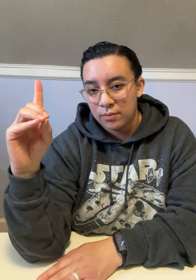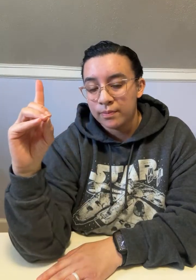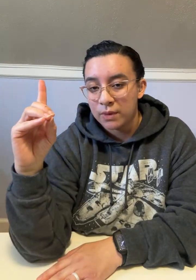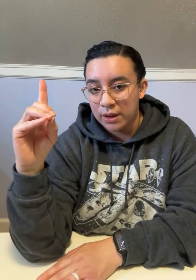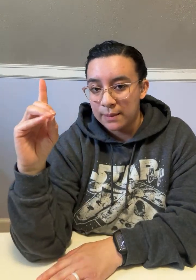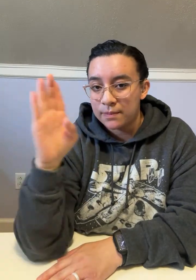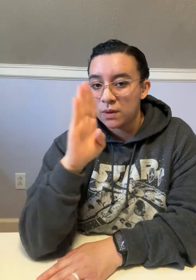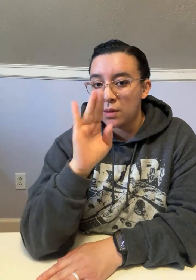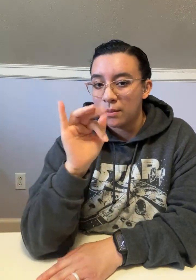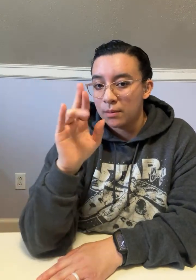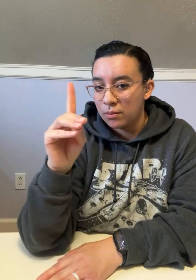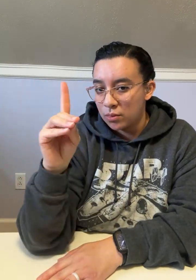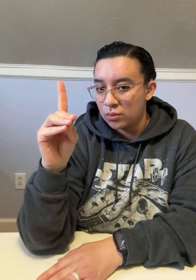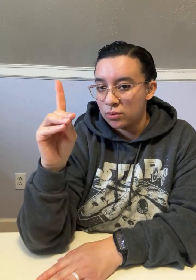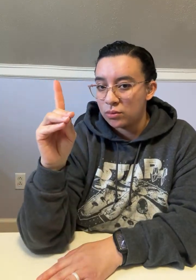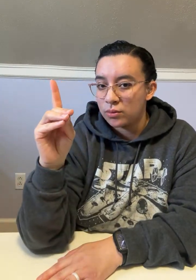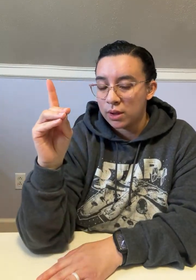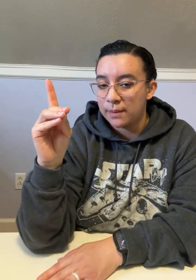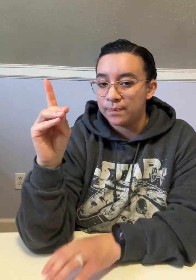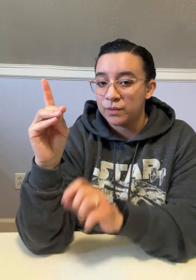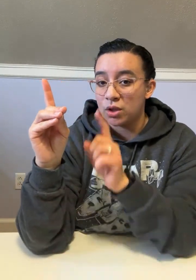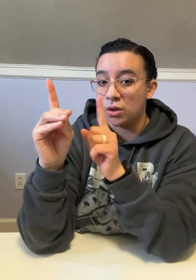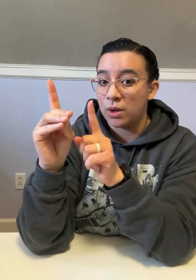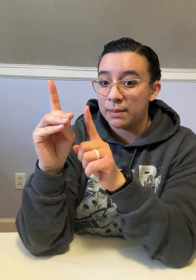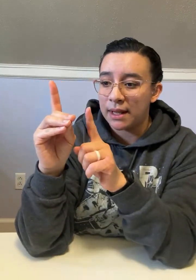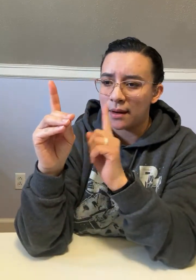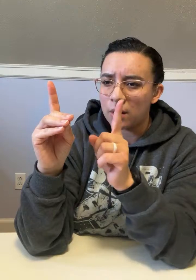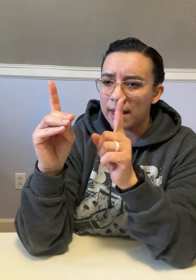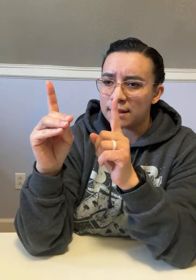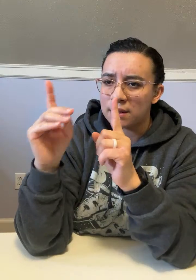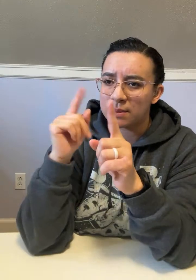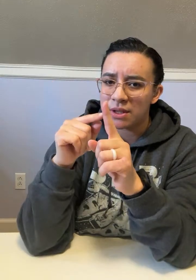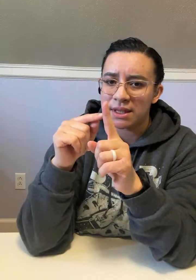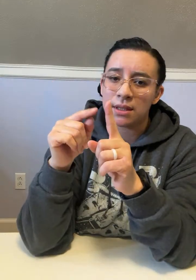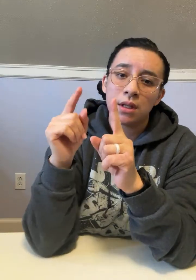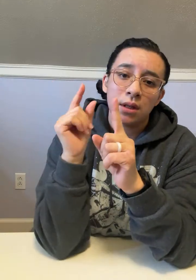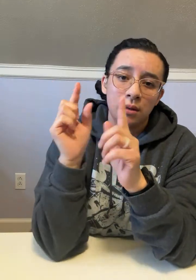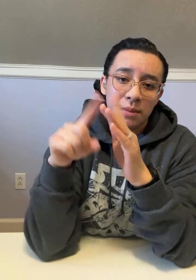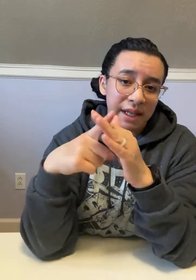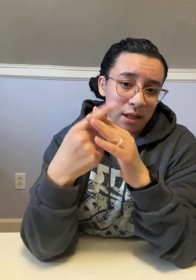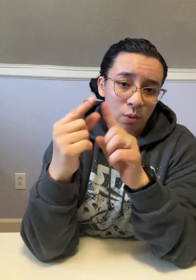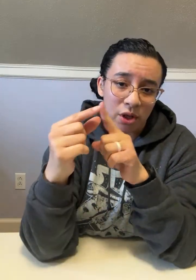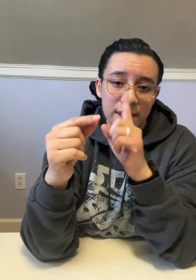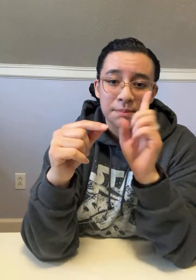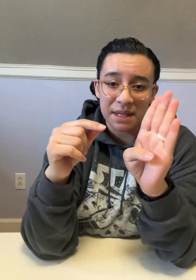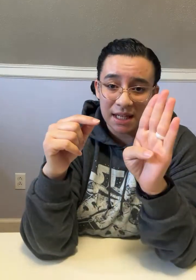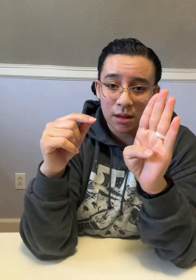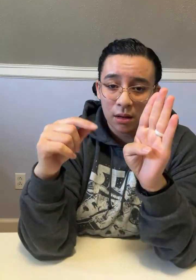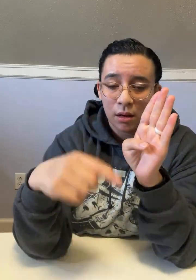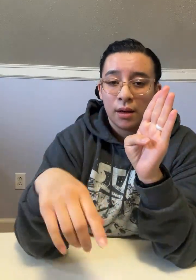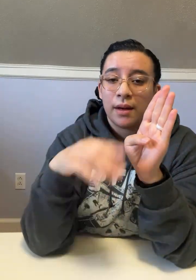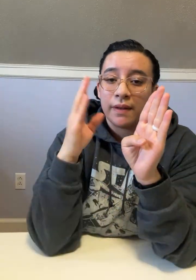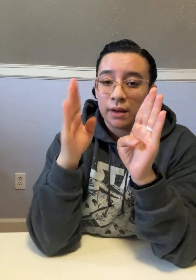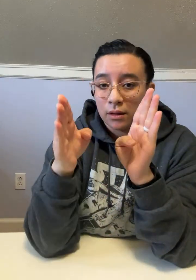all right, okay. So you want to be like, oh, okay, so this person's beginning word is B, and then